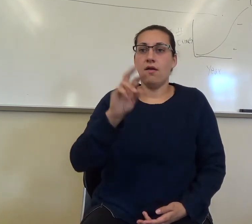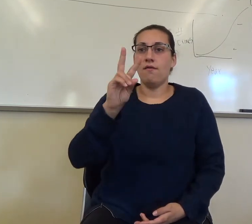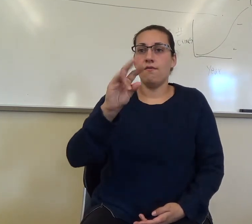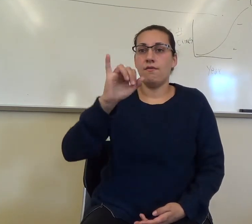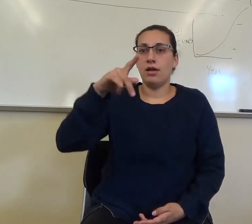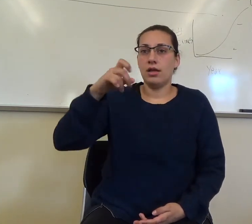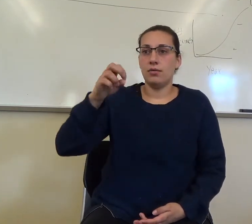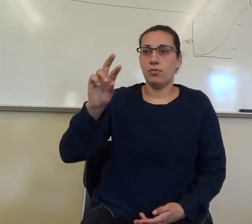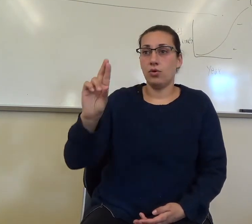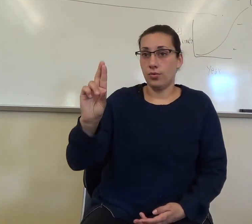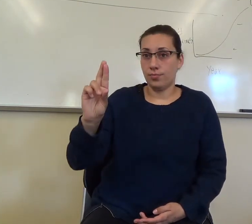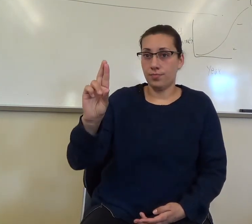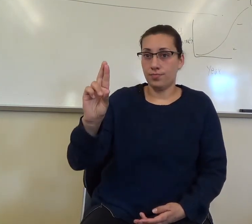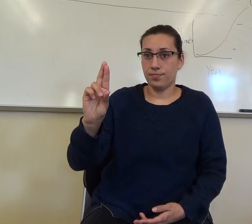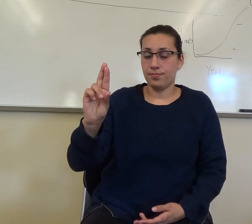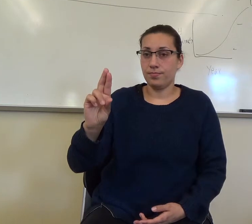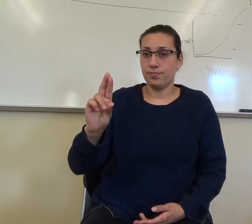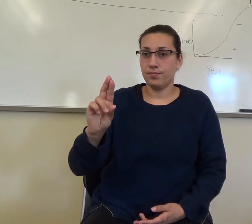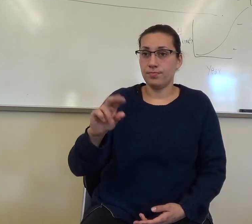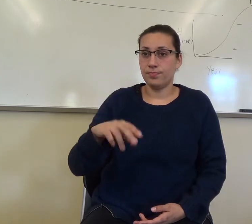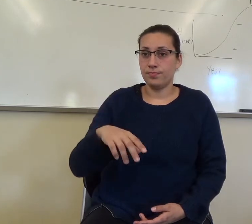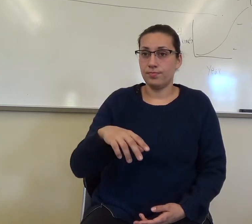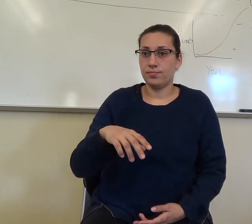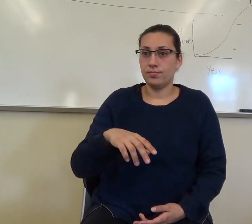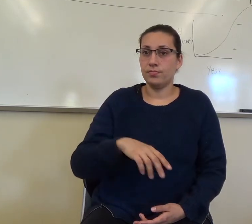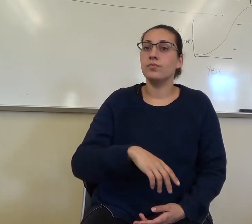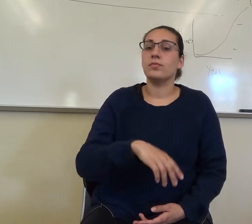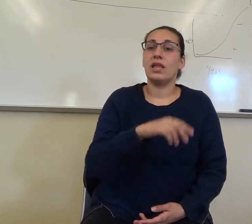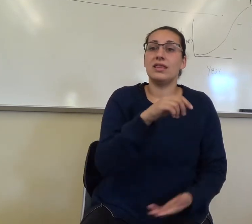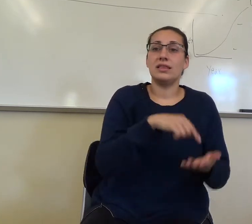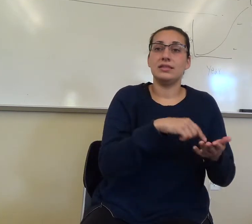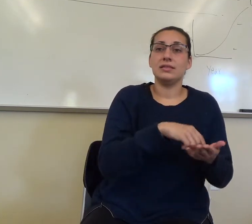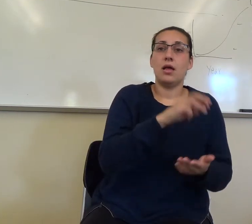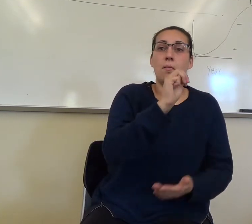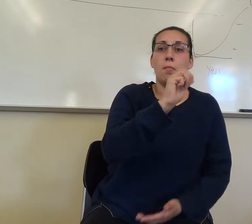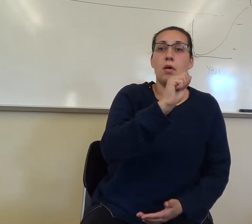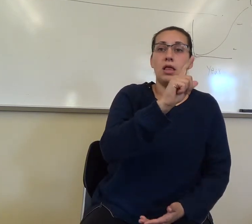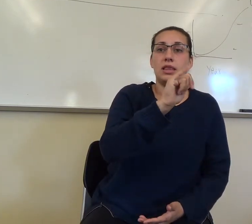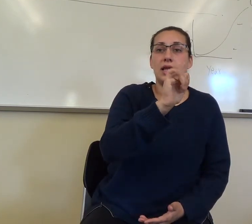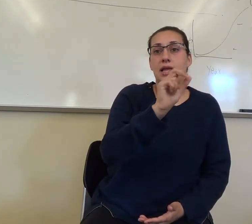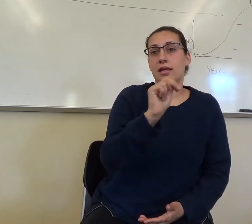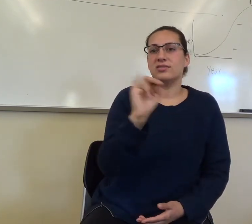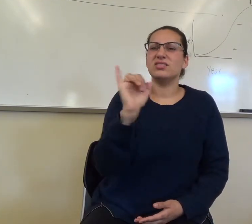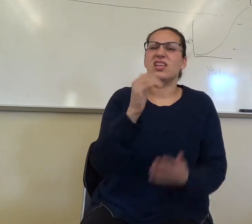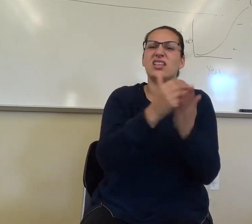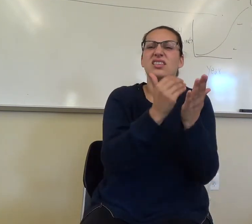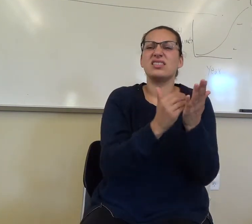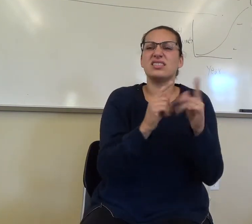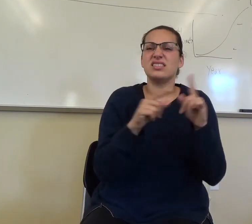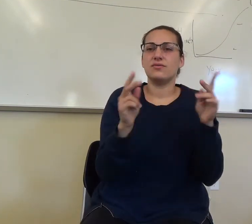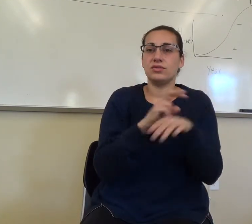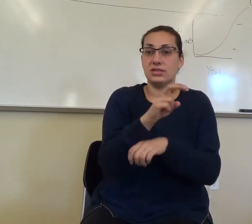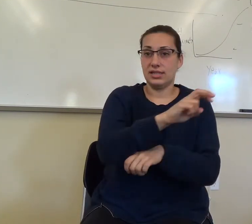This is the Malayan pit viper. What's this?